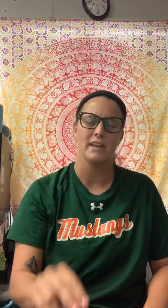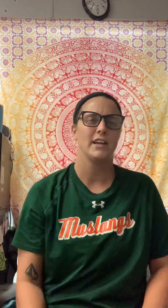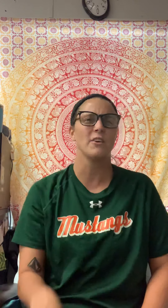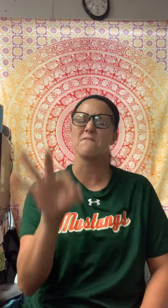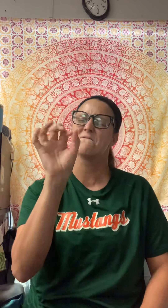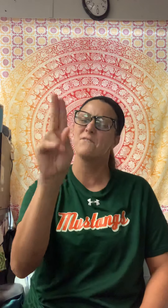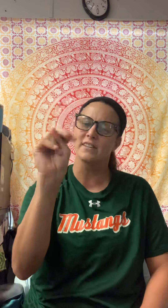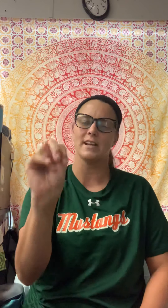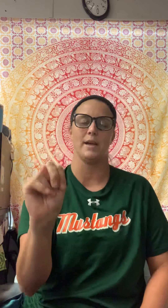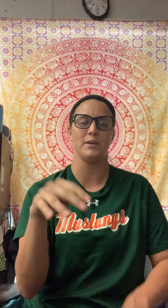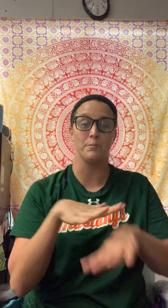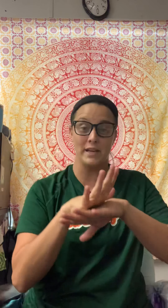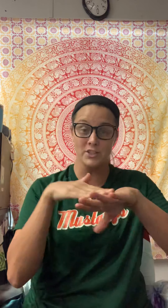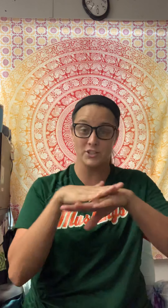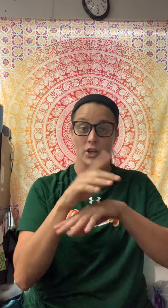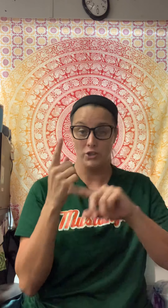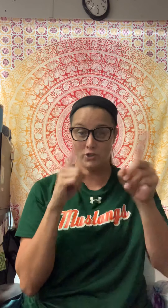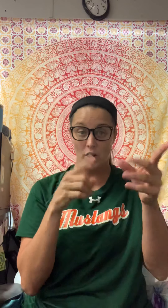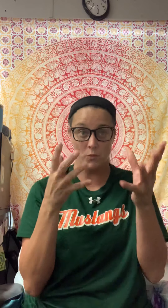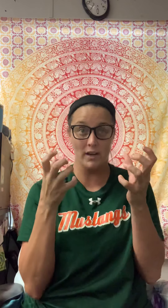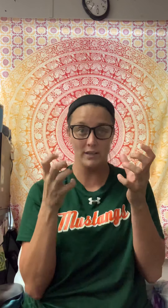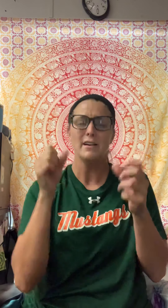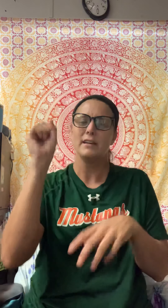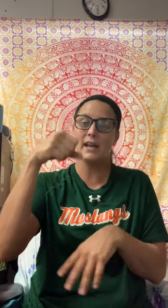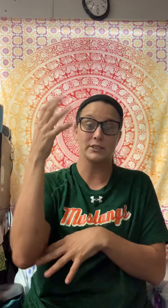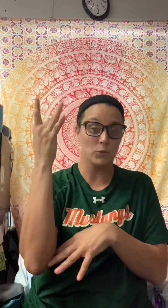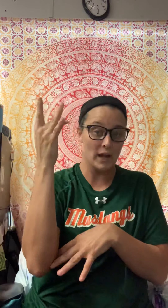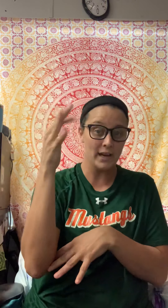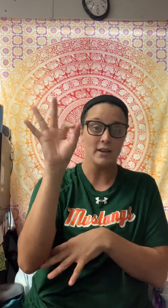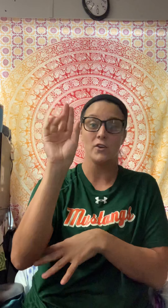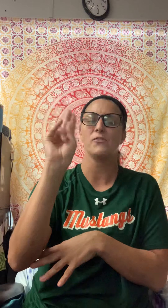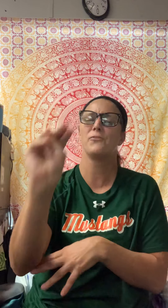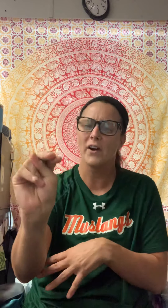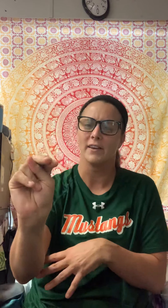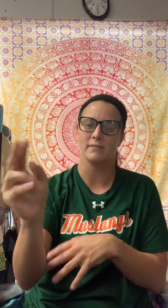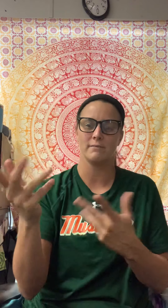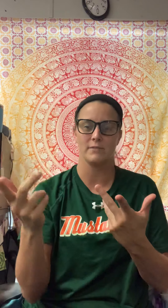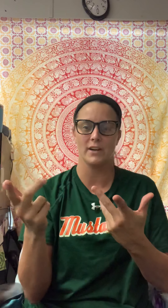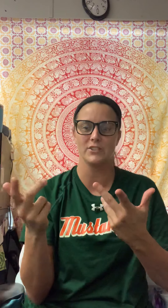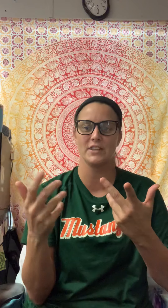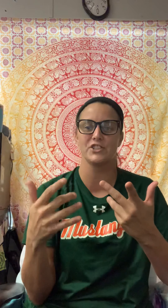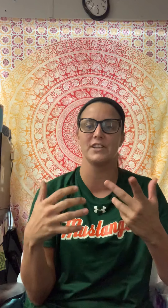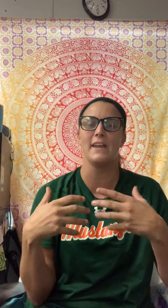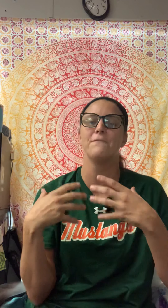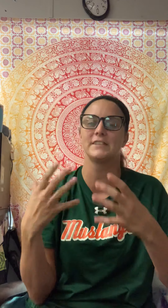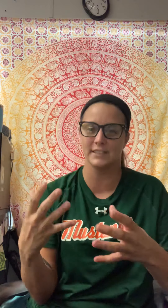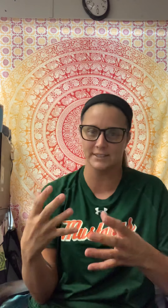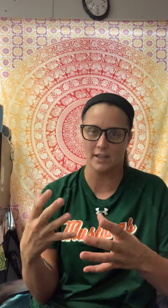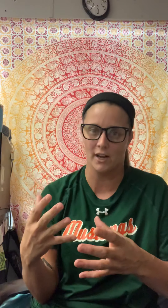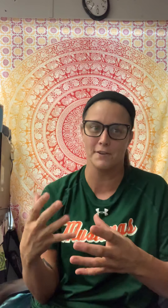You know, fun time. You know, beach. You go what? Yes. Why? Fun. All right. So that's just an emphasis on